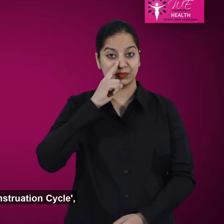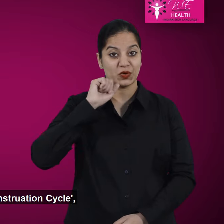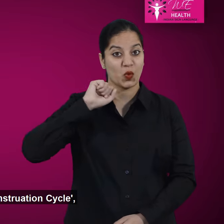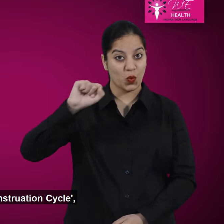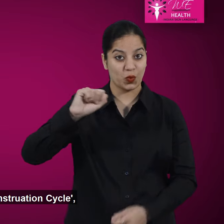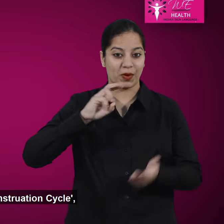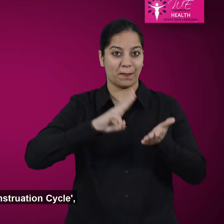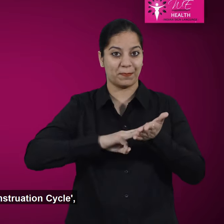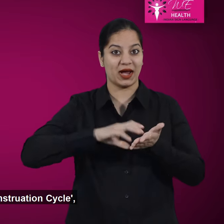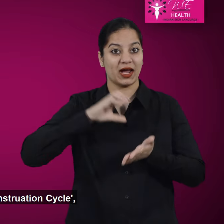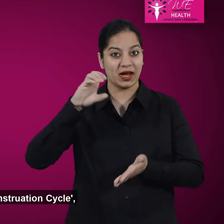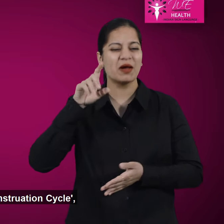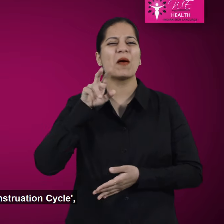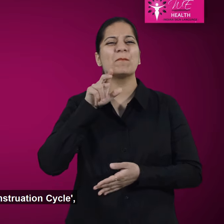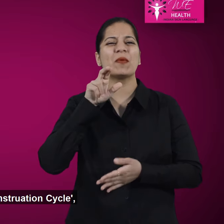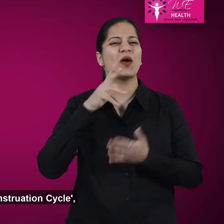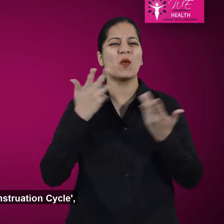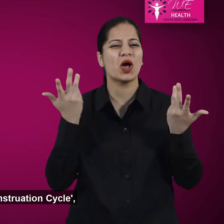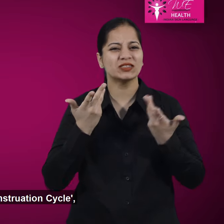What is menstruation cycle?